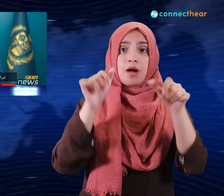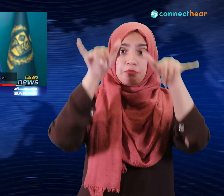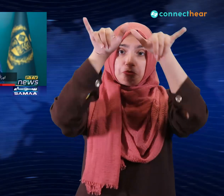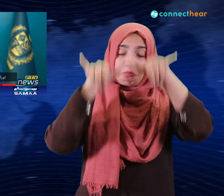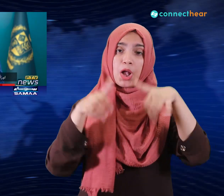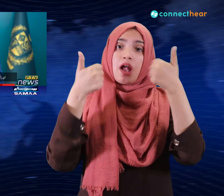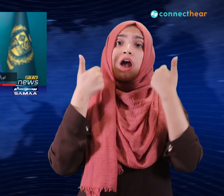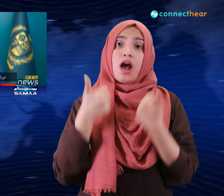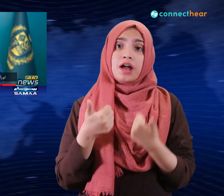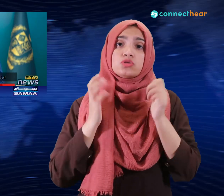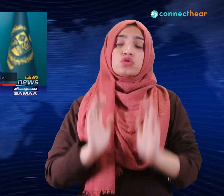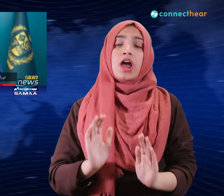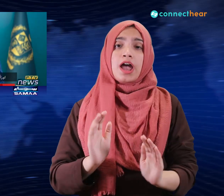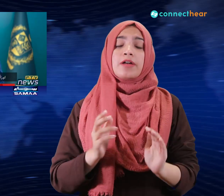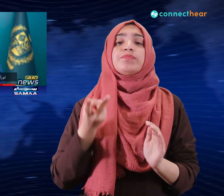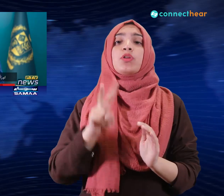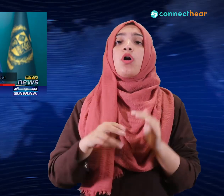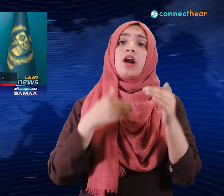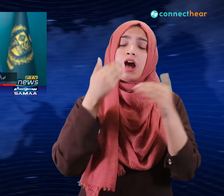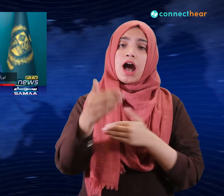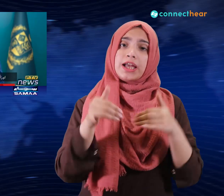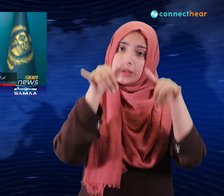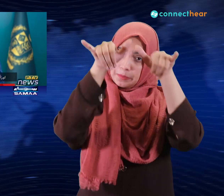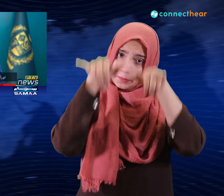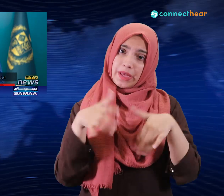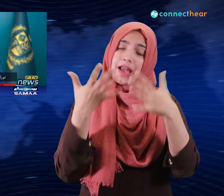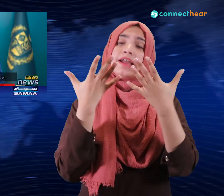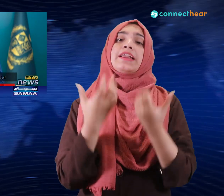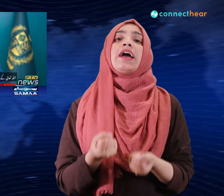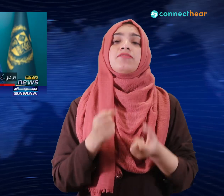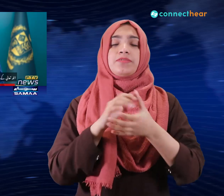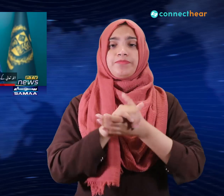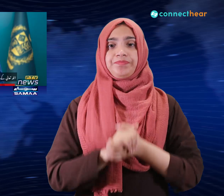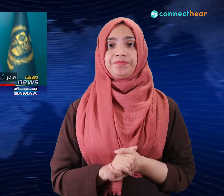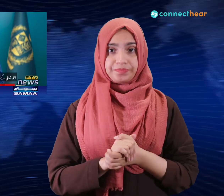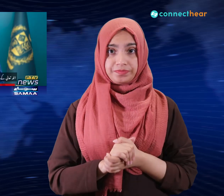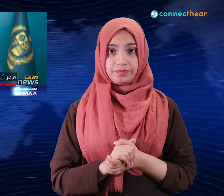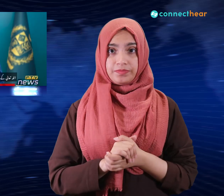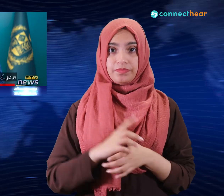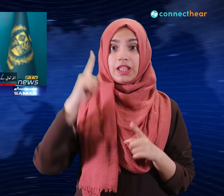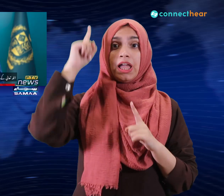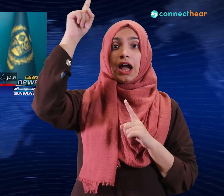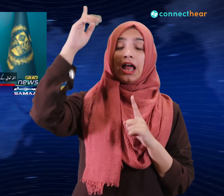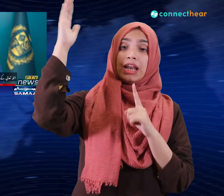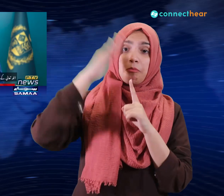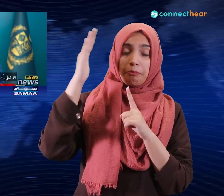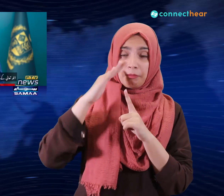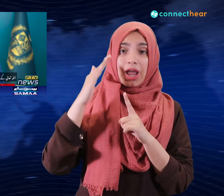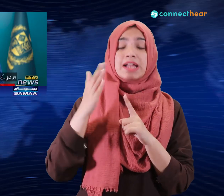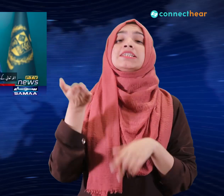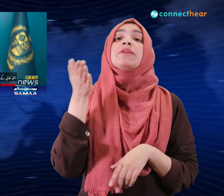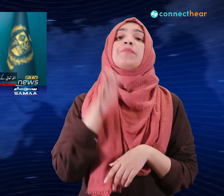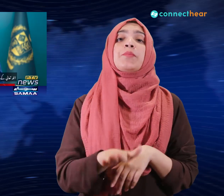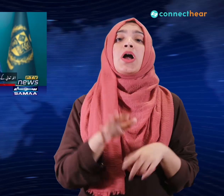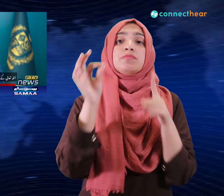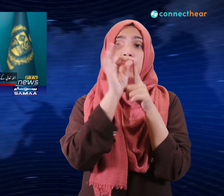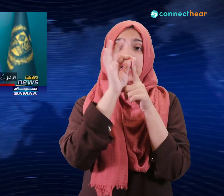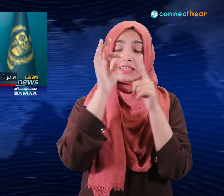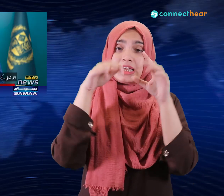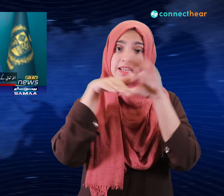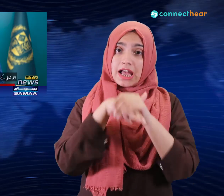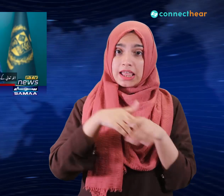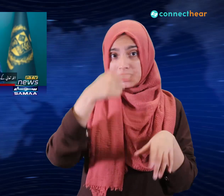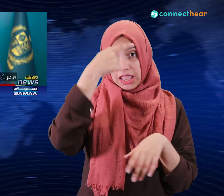recovery efforts in the wake of the pandemic. By the grace of Almighty Allah, Pakistan has been